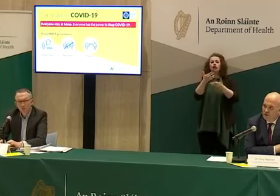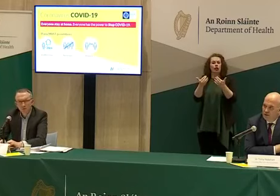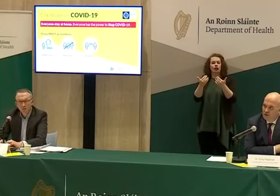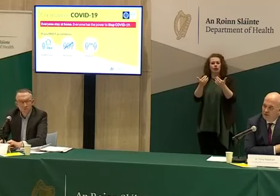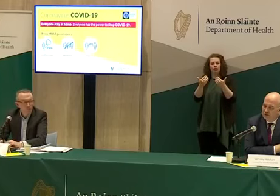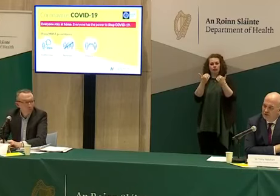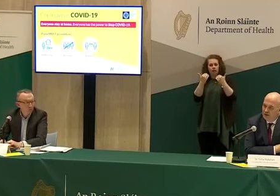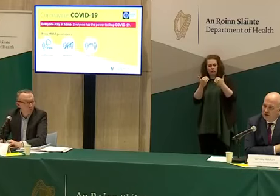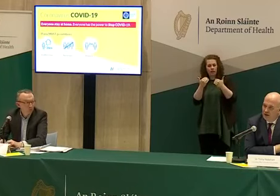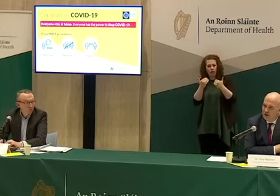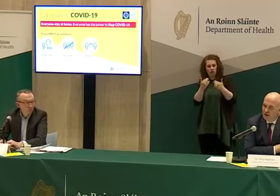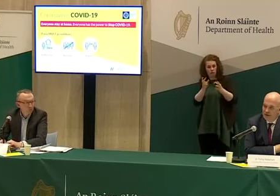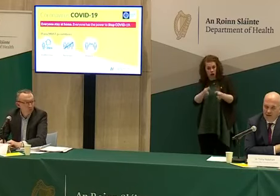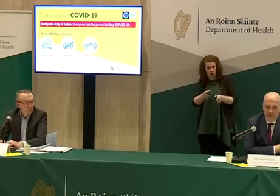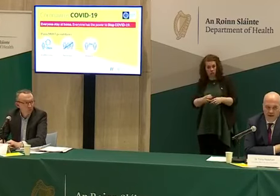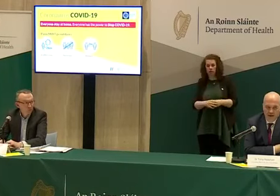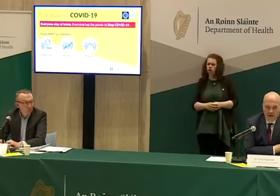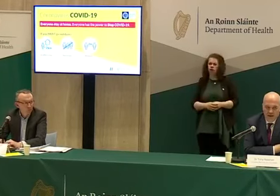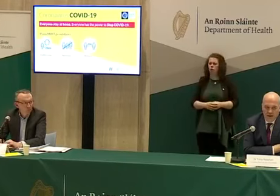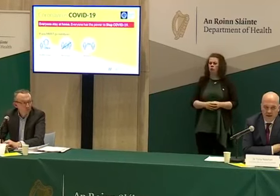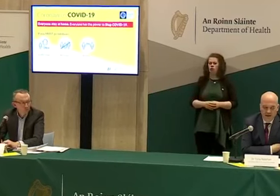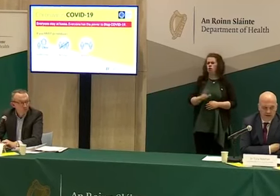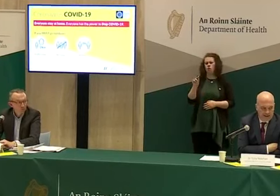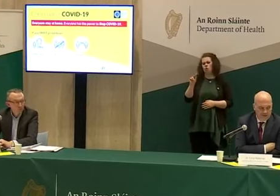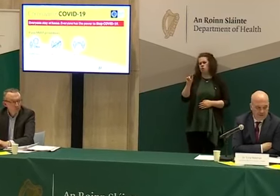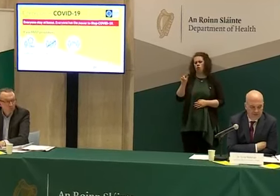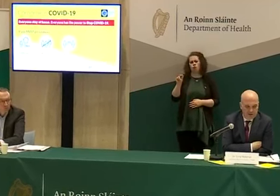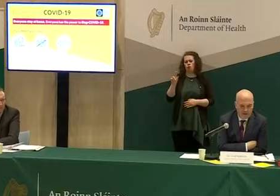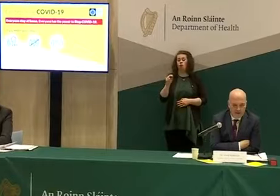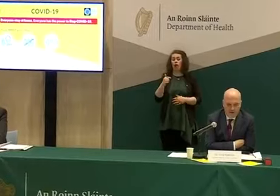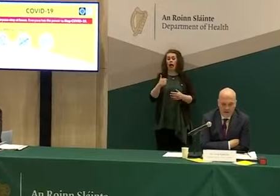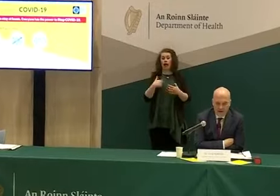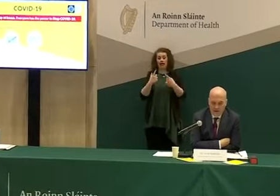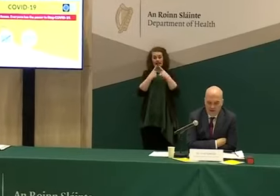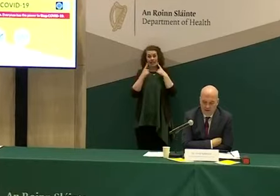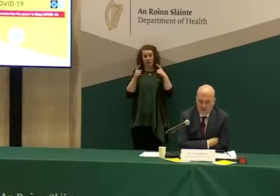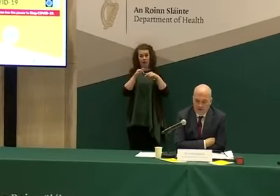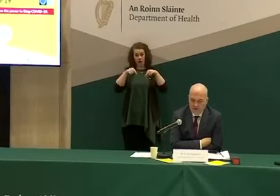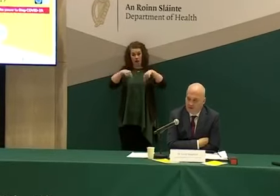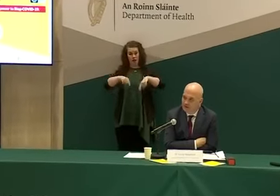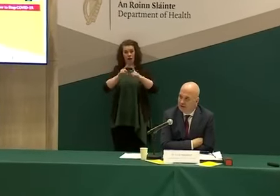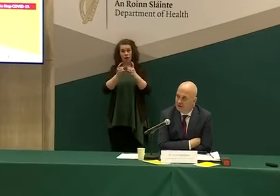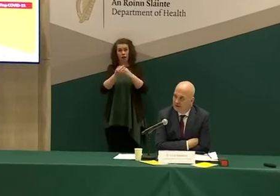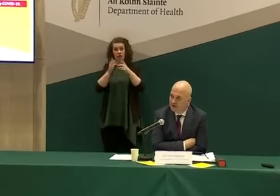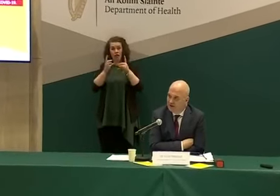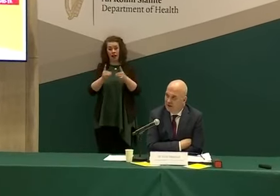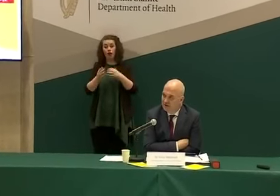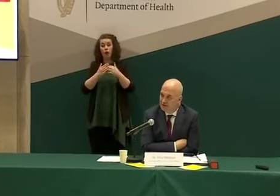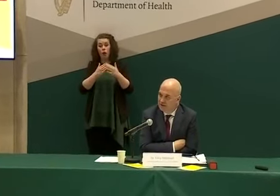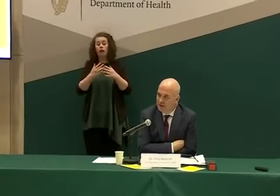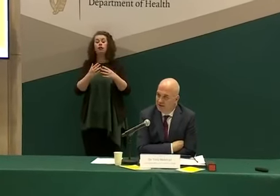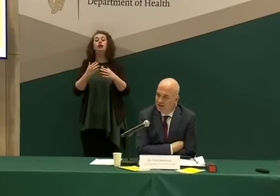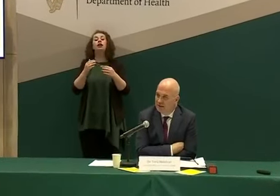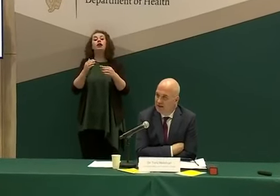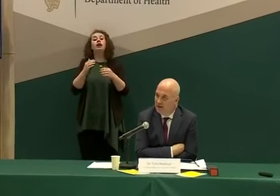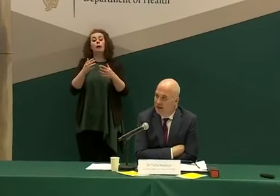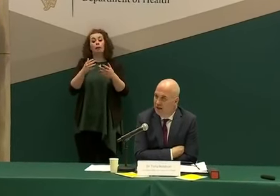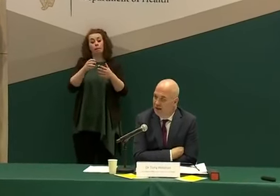No. I mean, so a statement from here about the importance of protecting patient